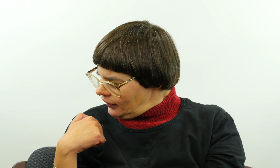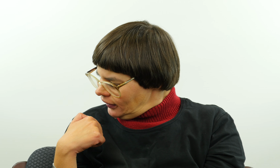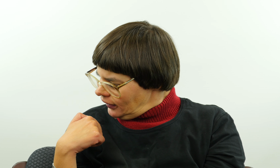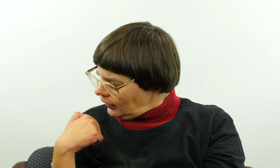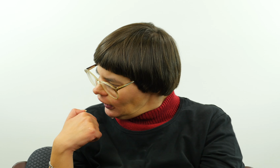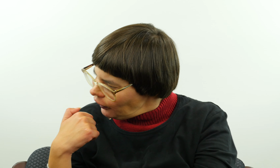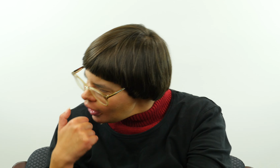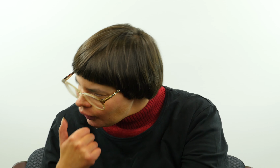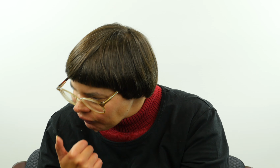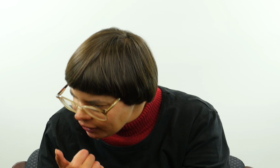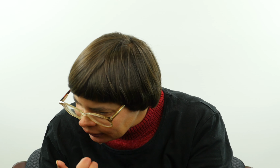We are done.